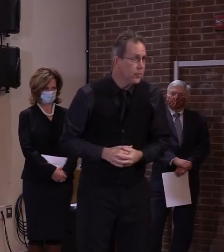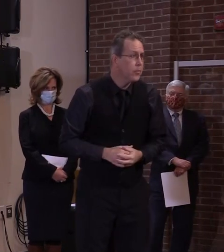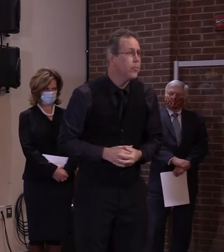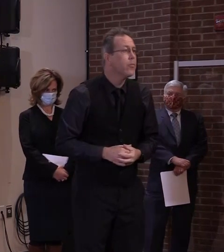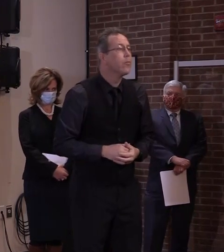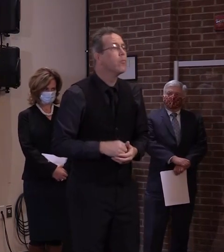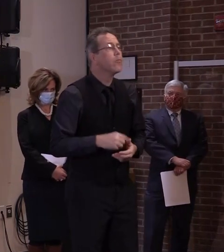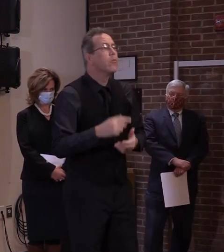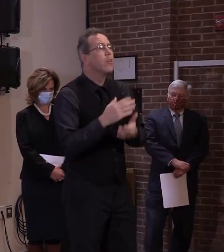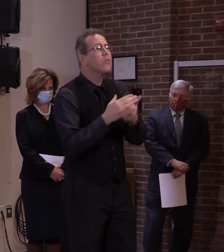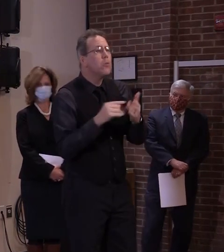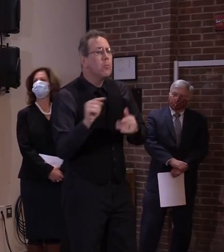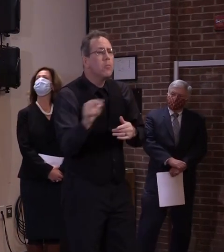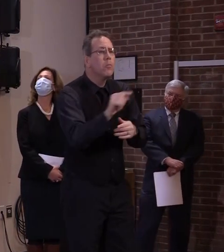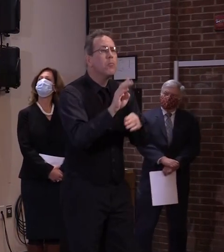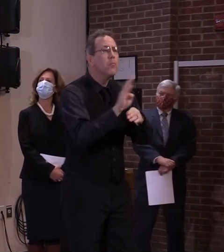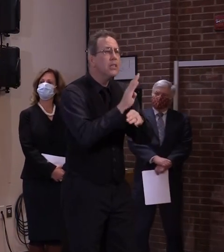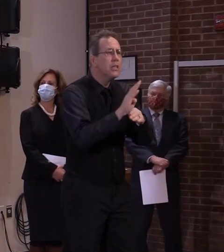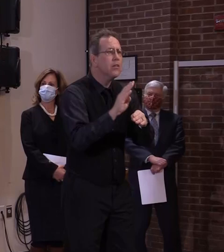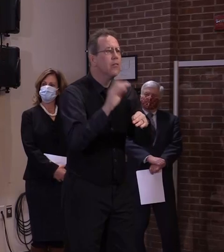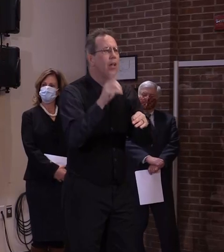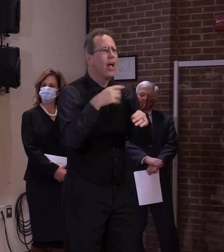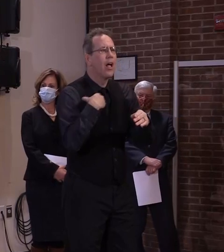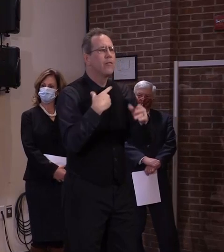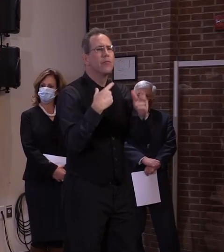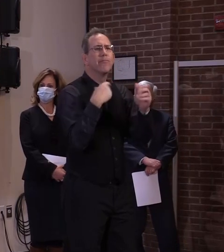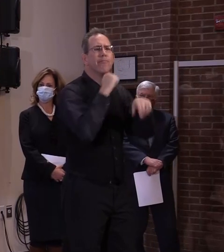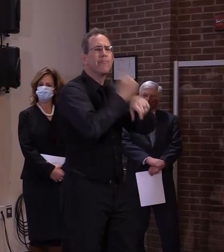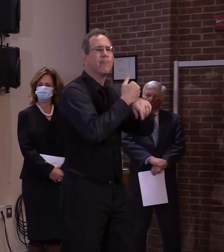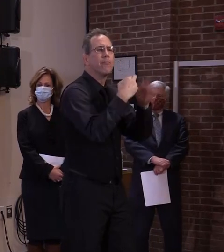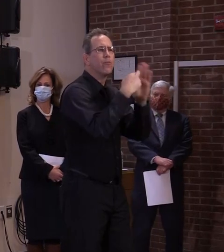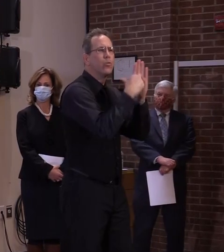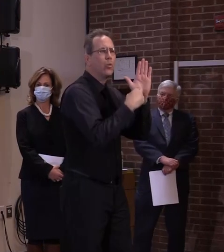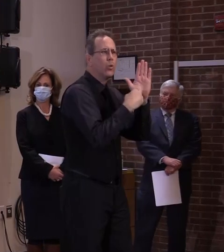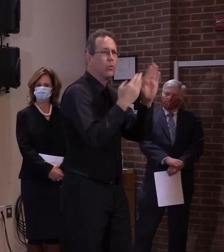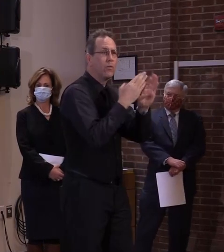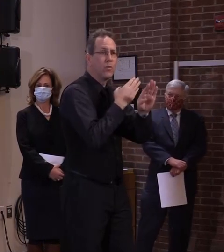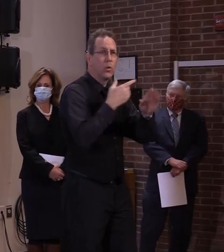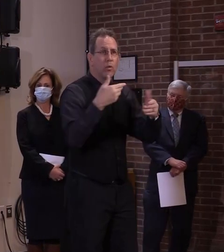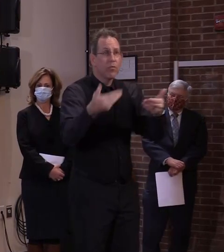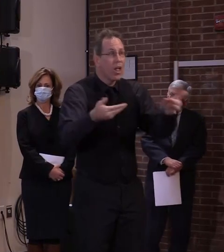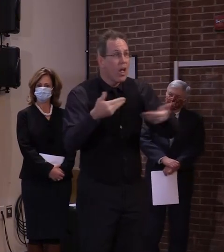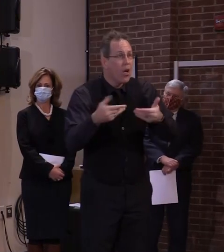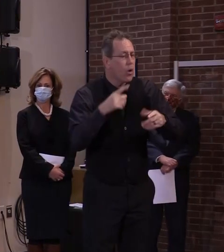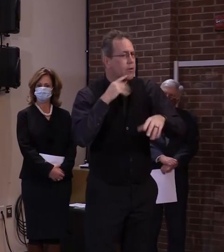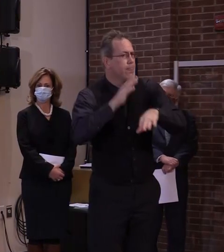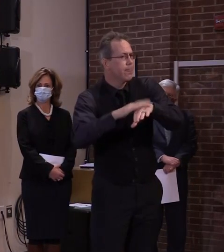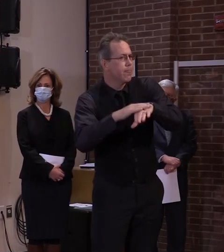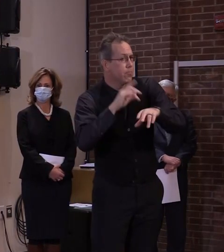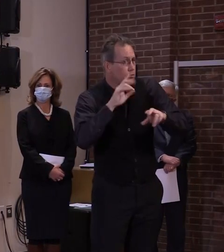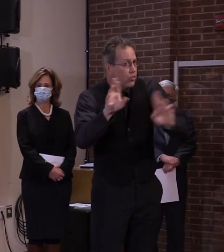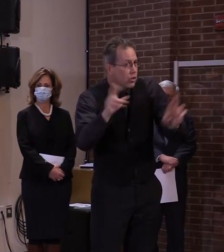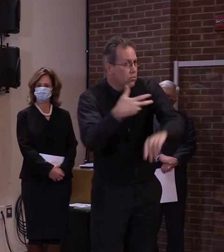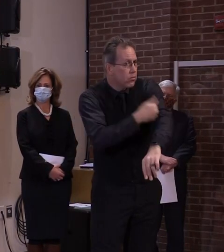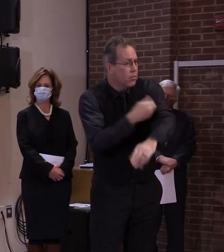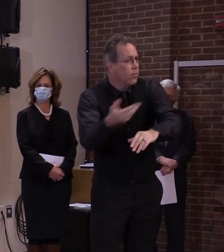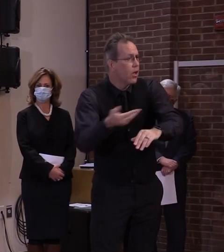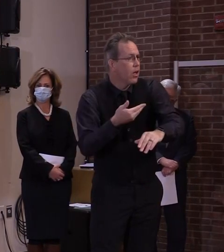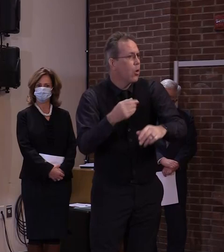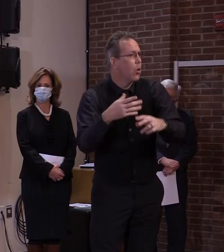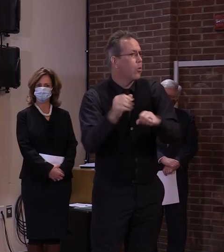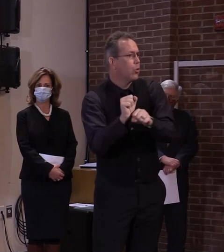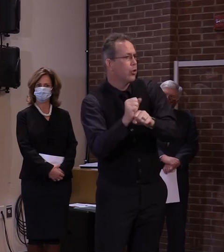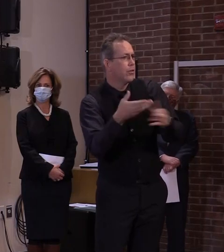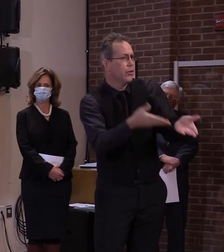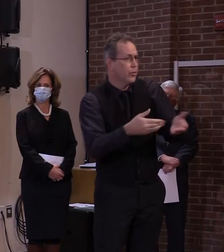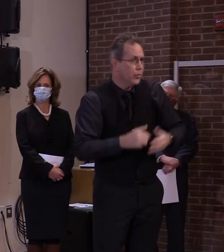door. We think these common sense precautions will increase safety for employees and customers, and